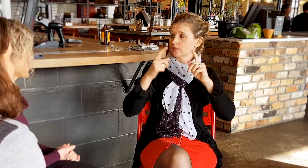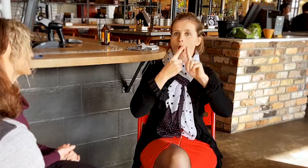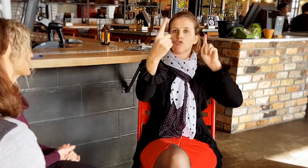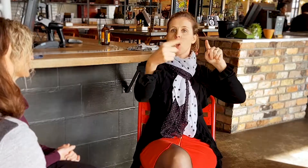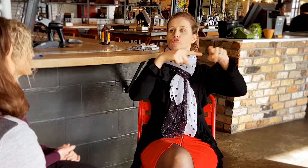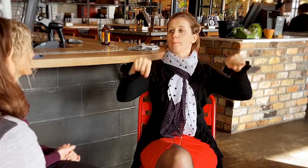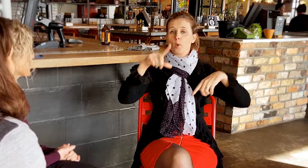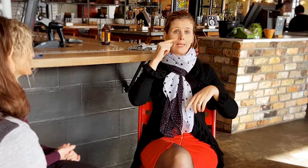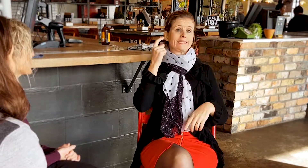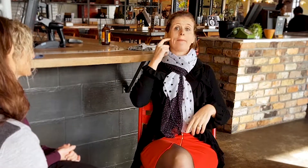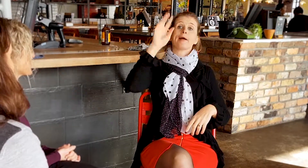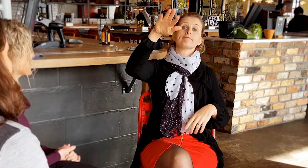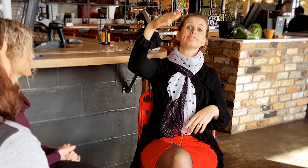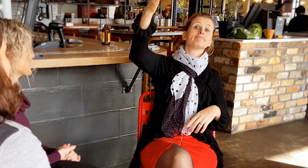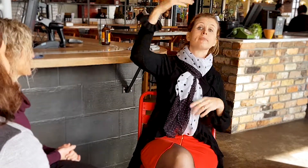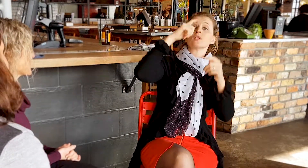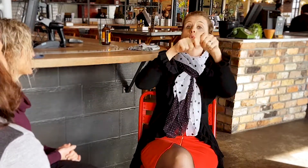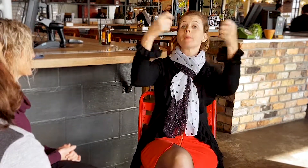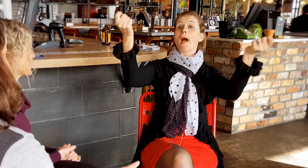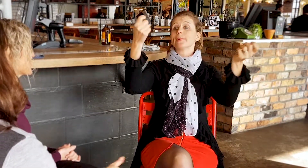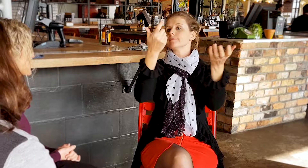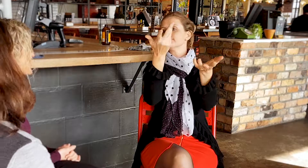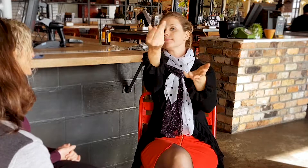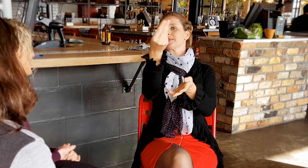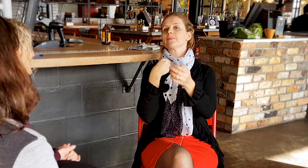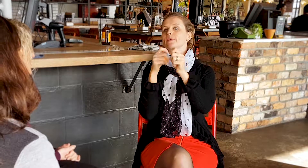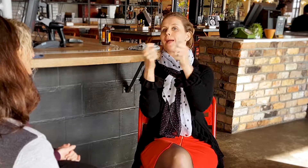conversations, screaming from one person to another person in the room,